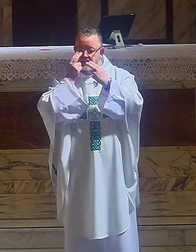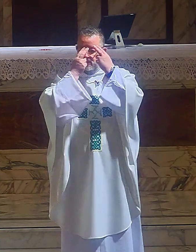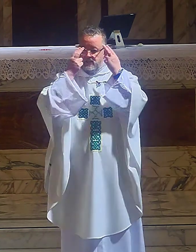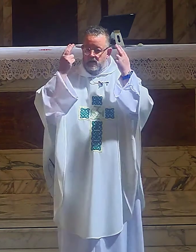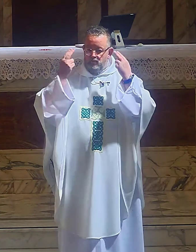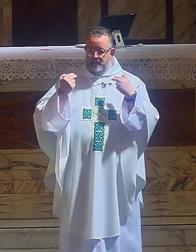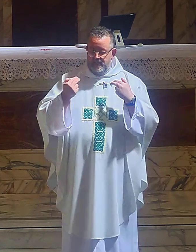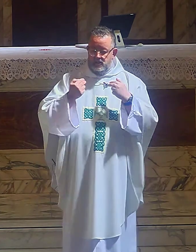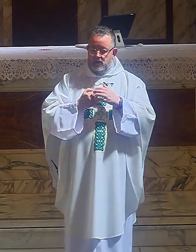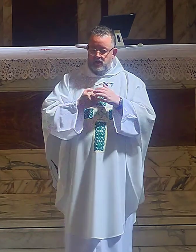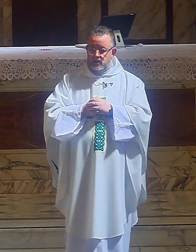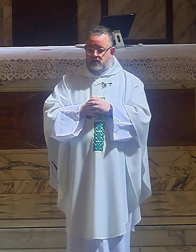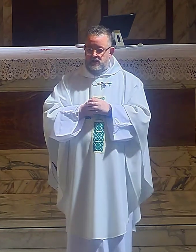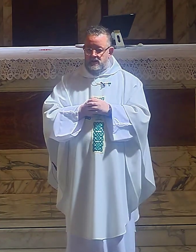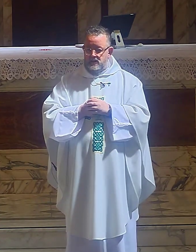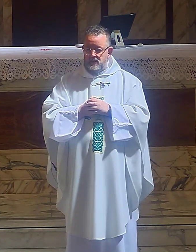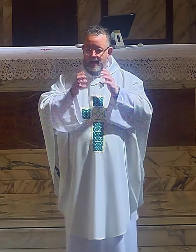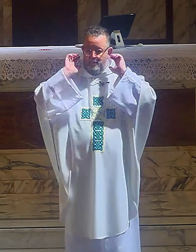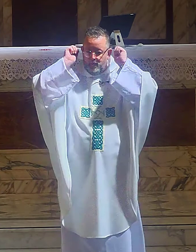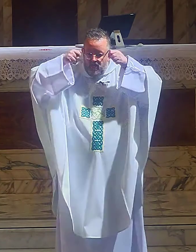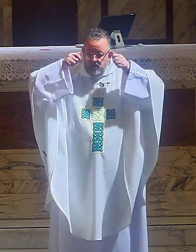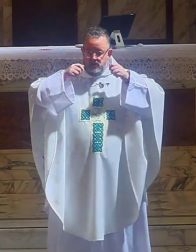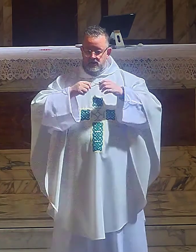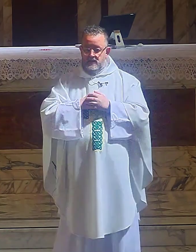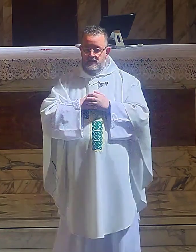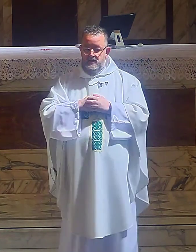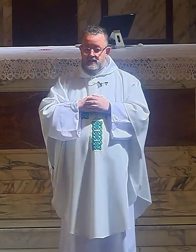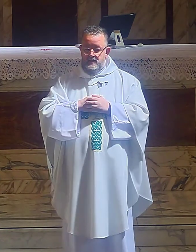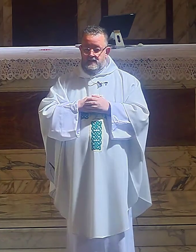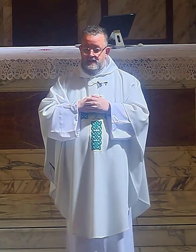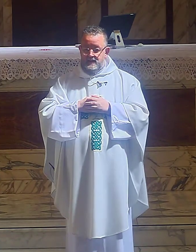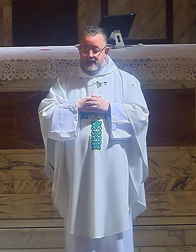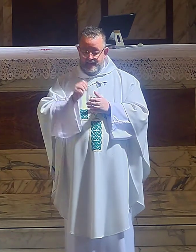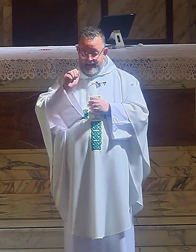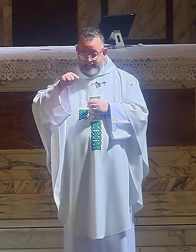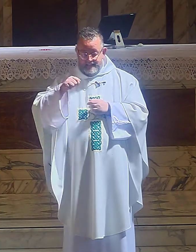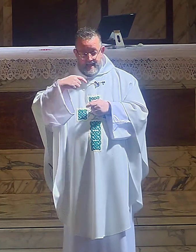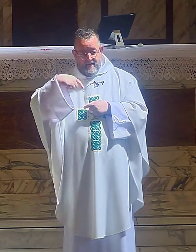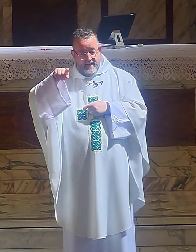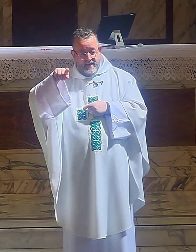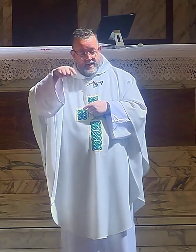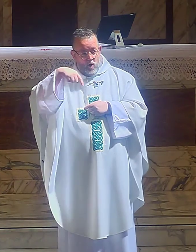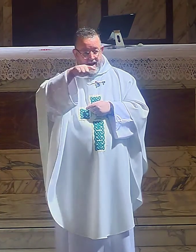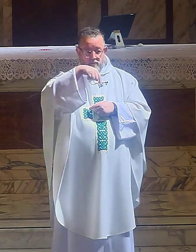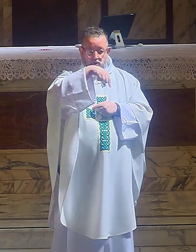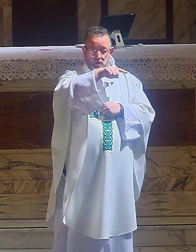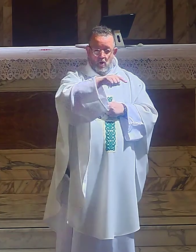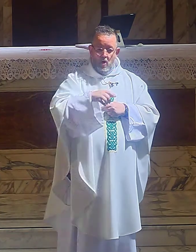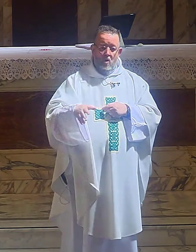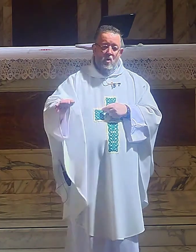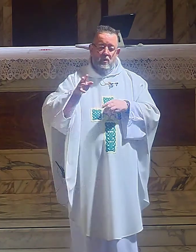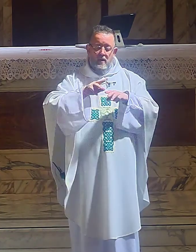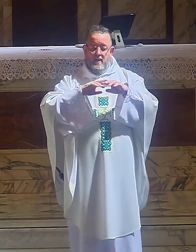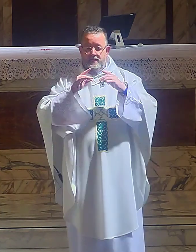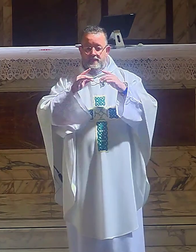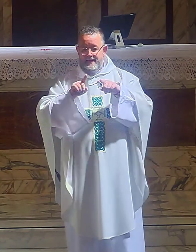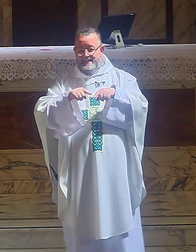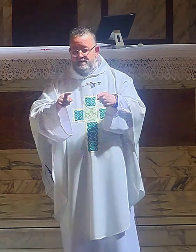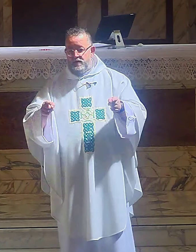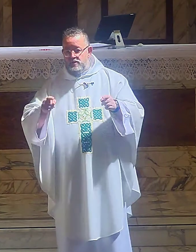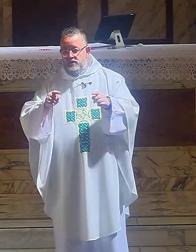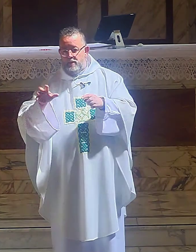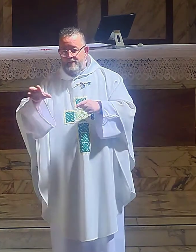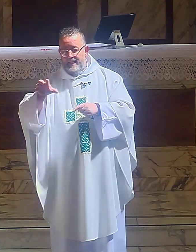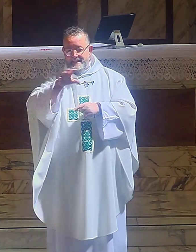priests, religious, brothers, and yes, they go out to all the